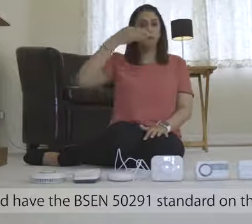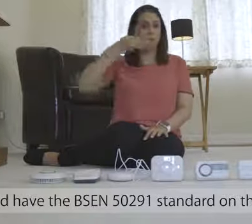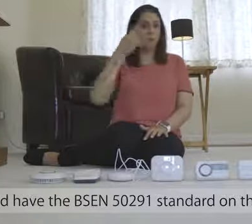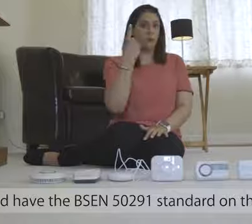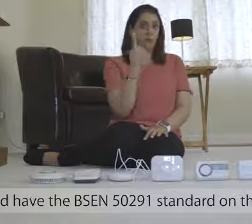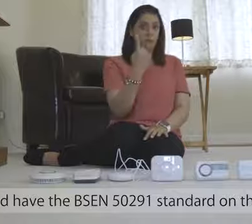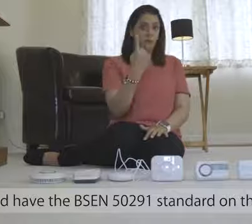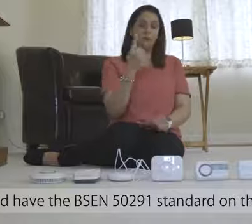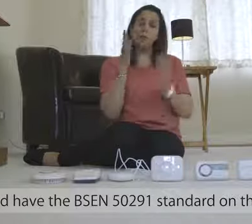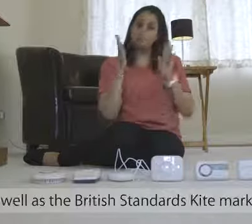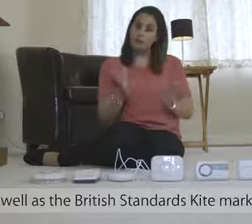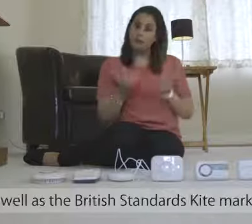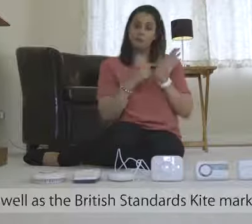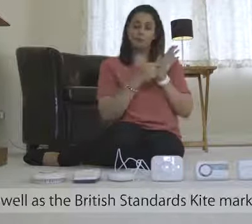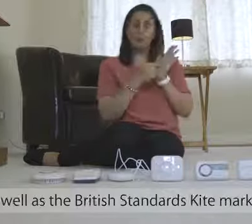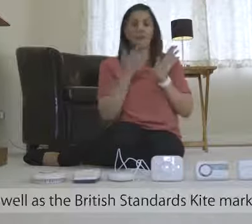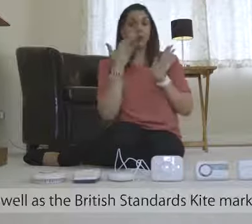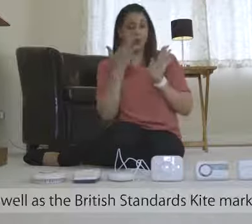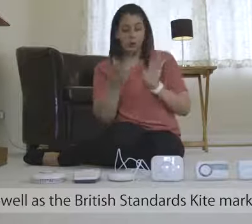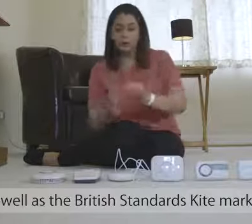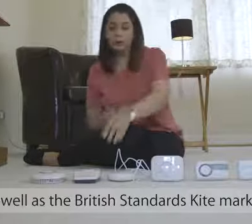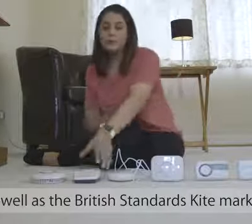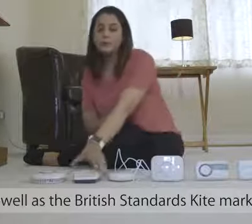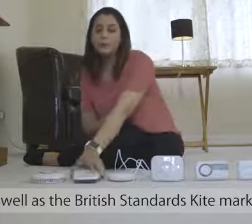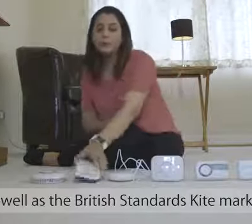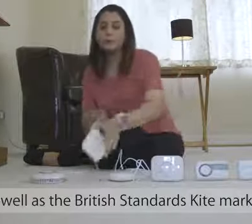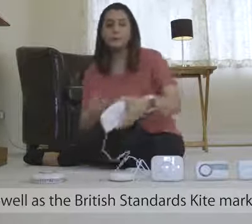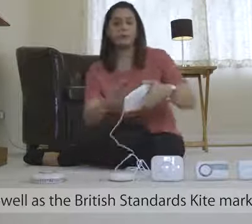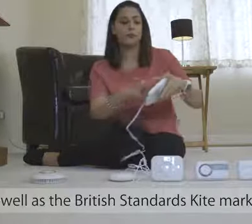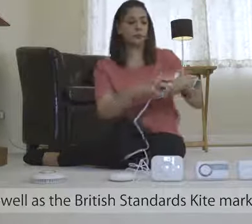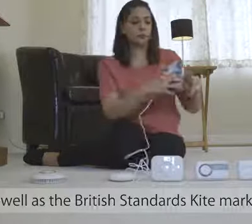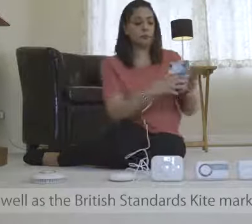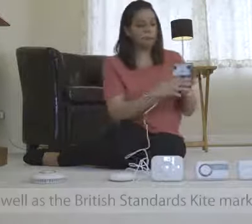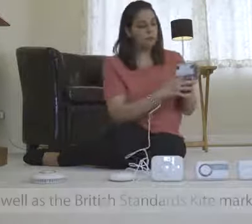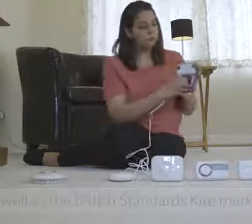50291 standard on them, as well as a British Standards kite mark.